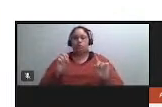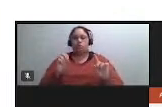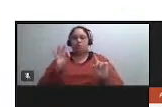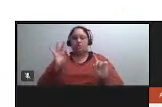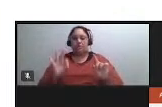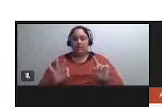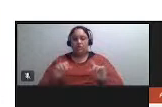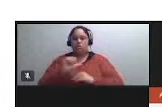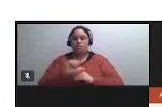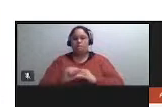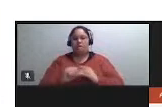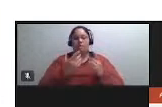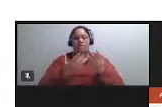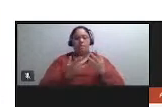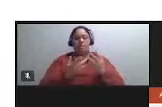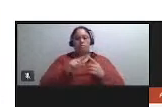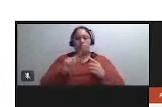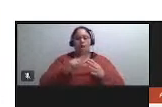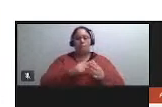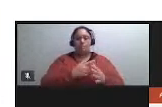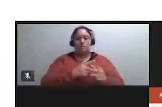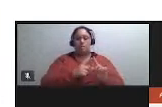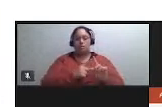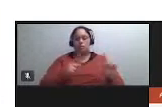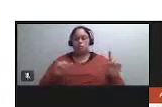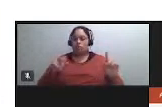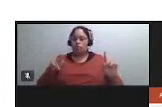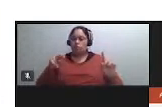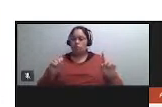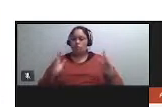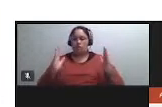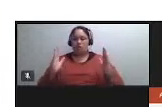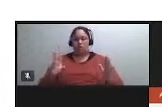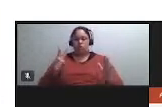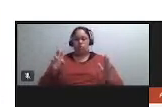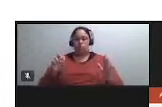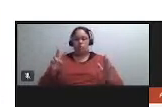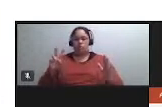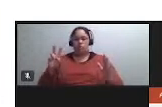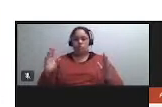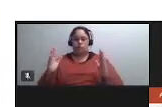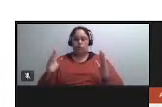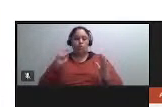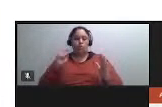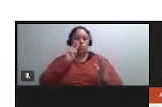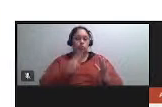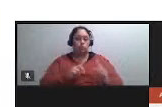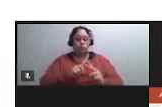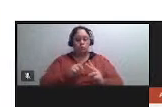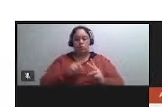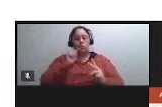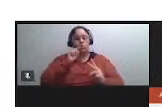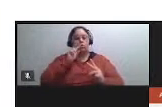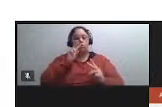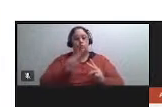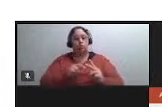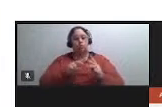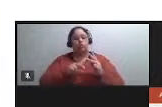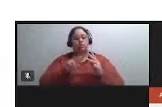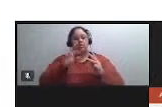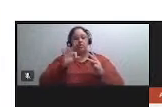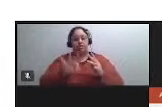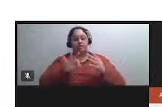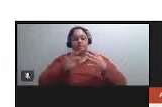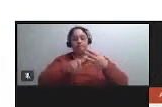in terms of months, it would be from April to June 2022. In quarter 2, in quarter 3, and in quarter 4, there